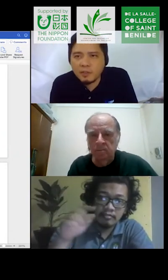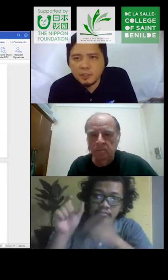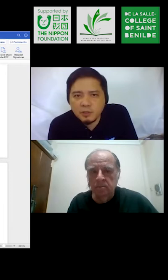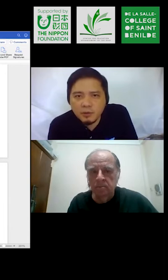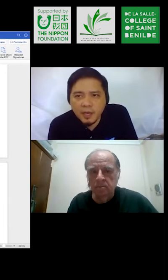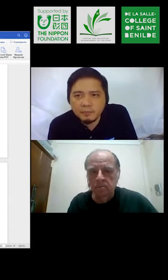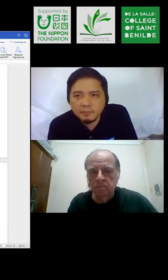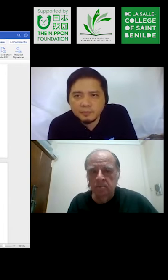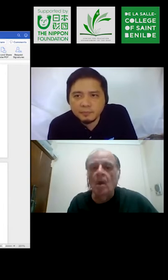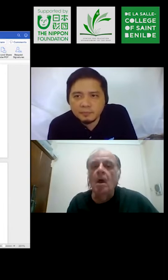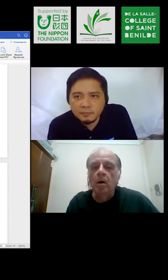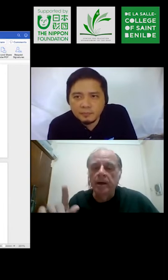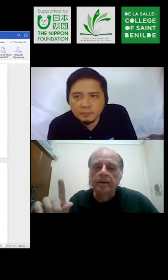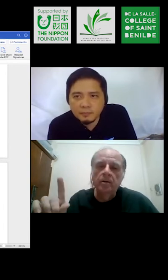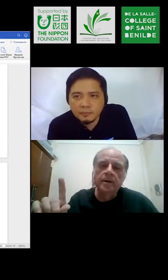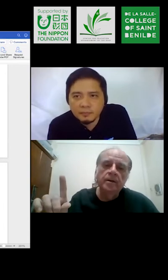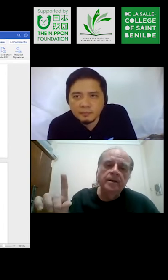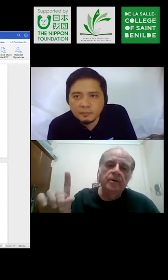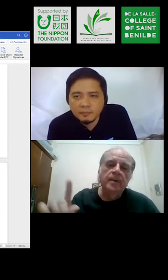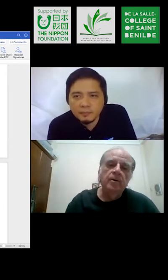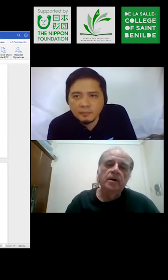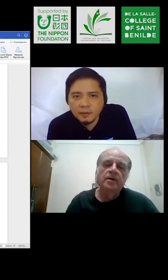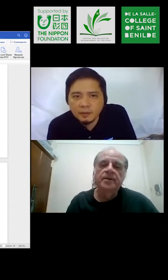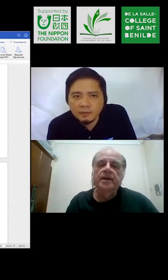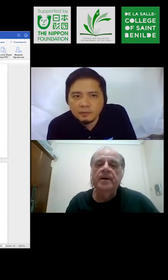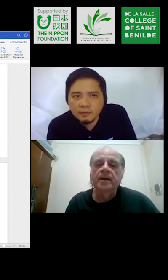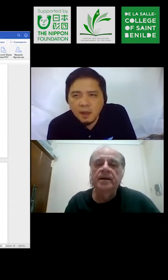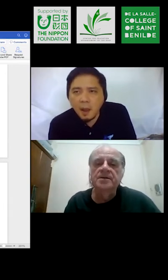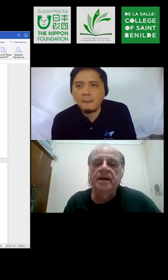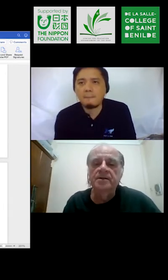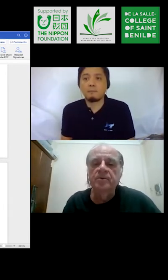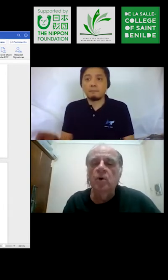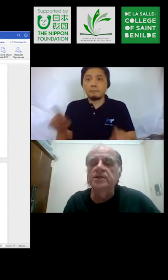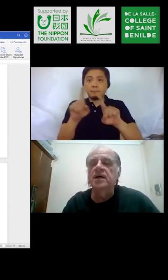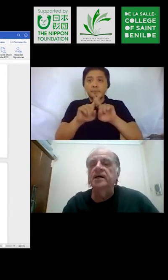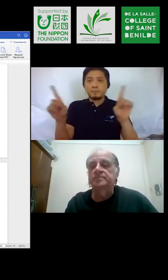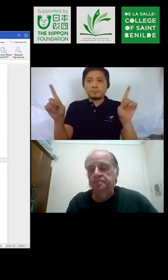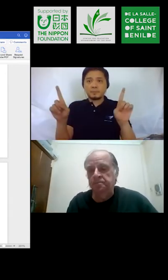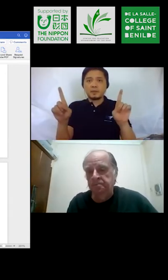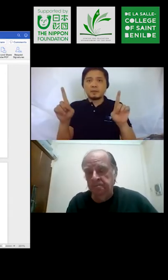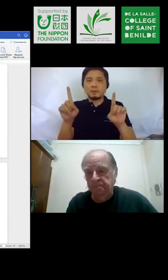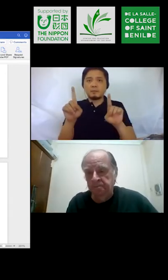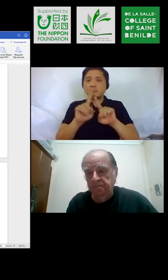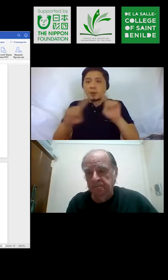Okay, I think we should do that. Okay, the only thing you may want to think about is that it's in one sign.